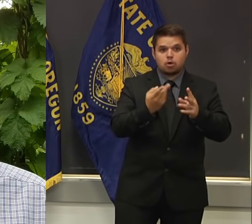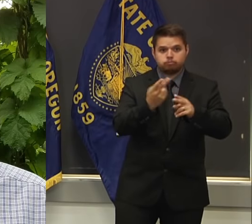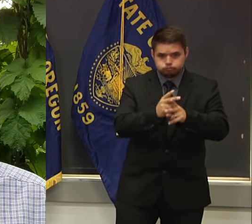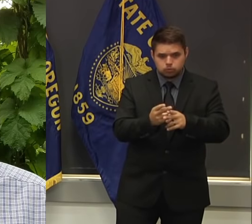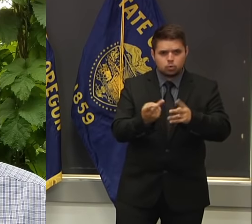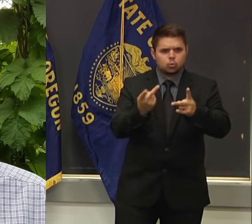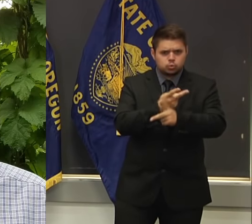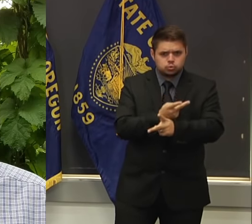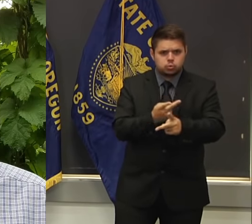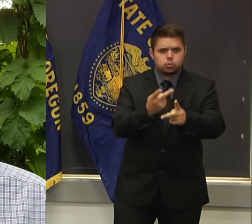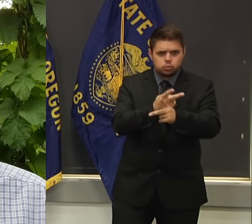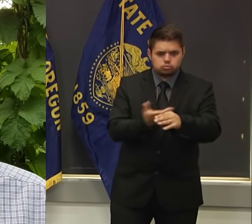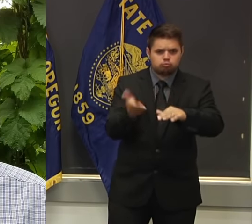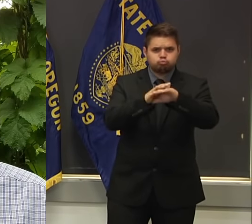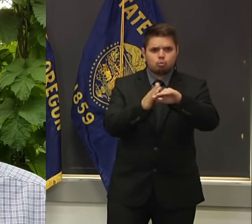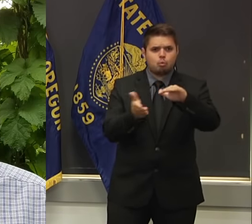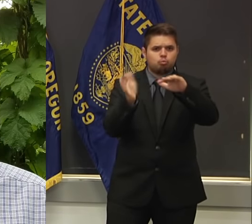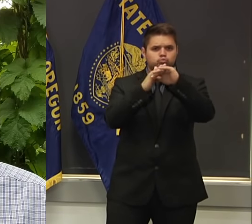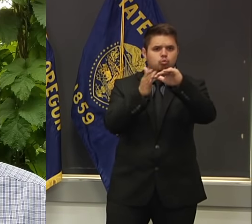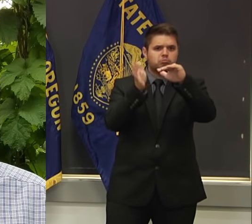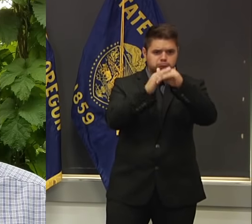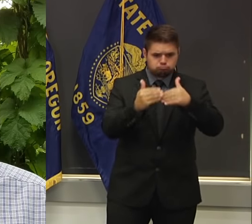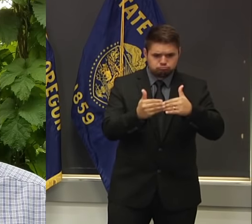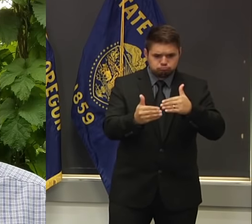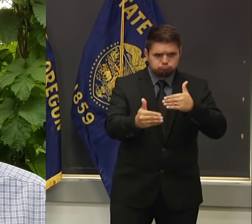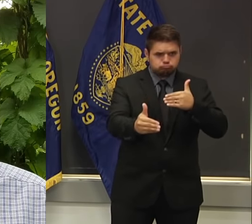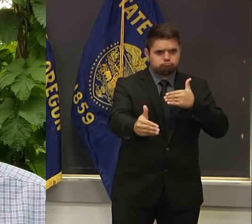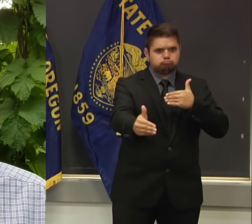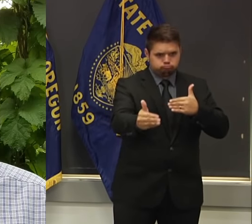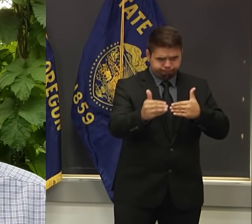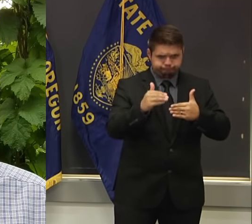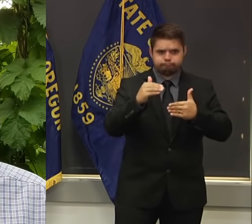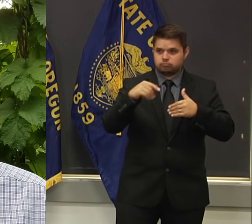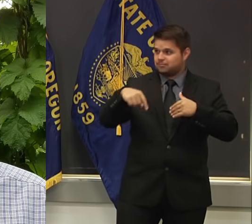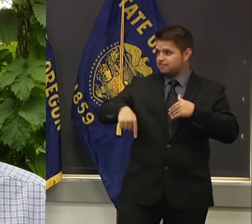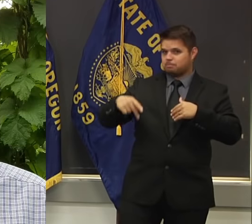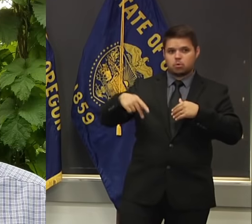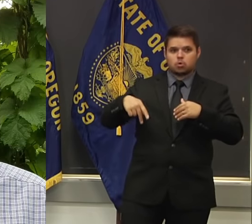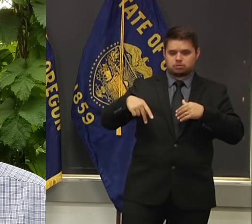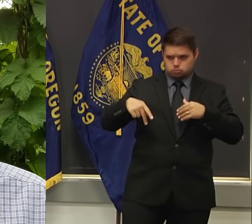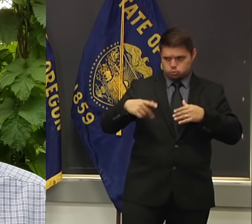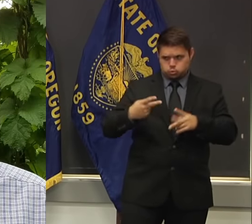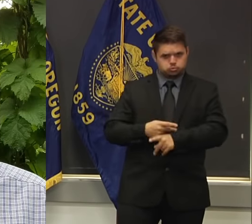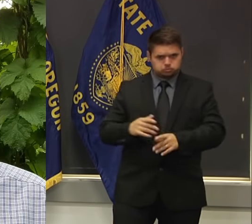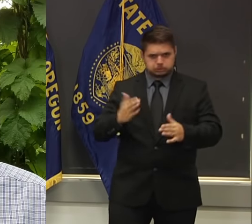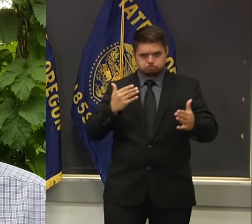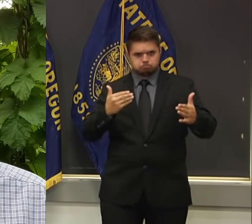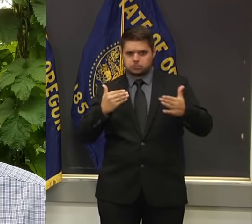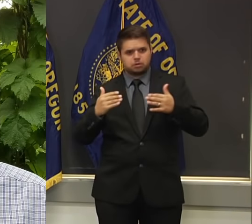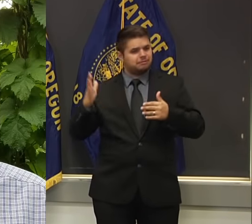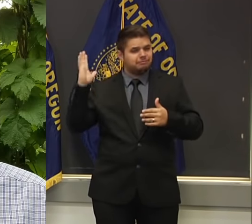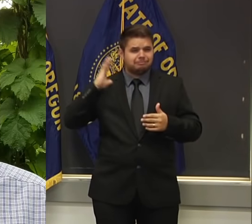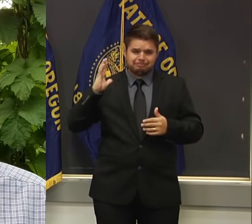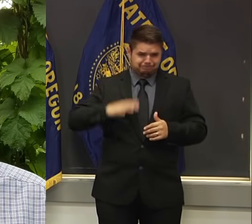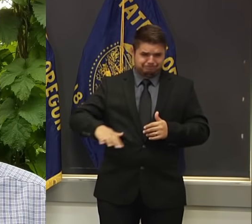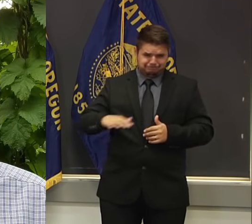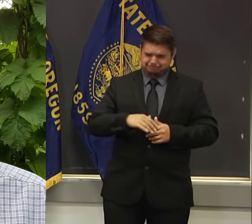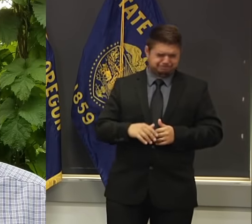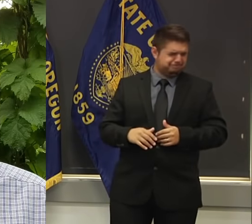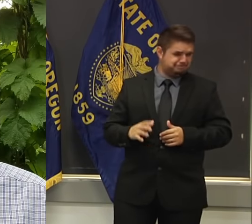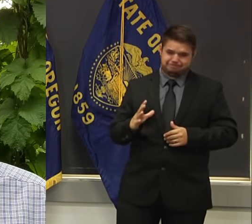state, including into cities such as Portland, where it's been fairly rare in the past. And so the message there is,